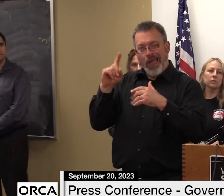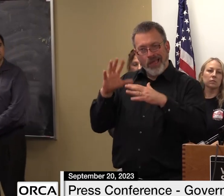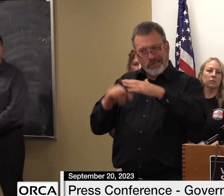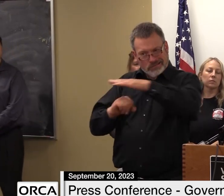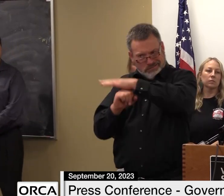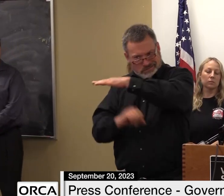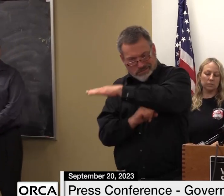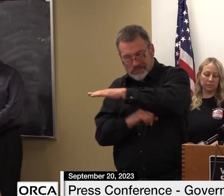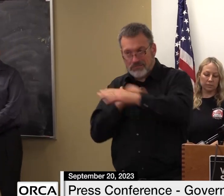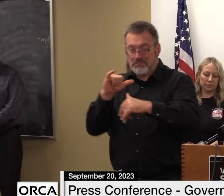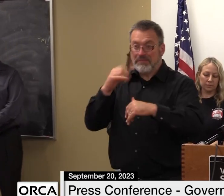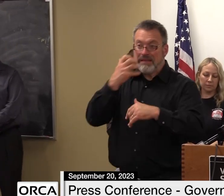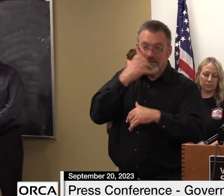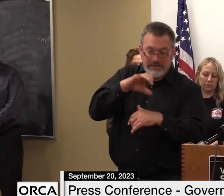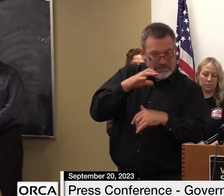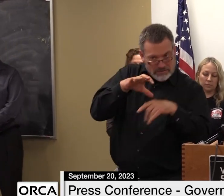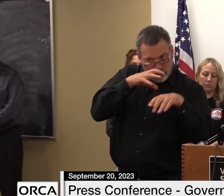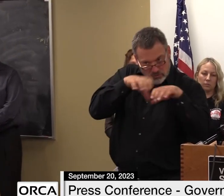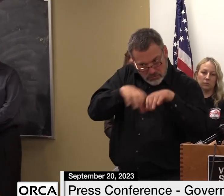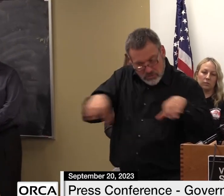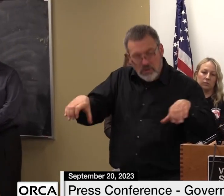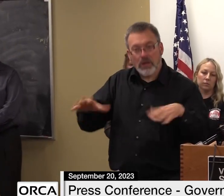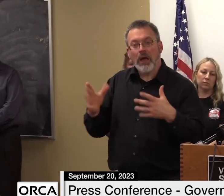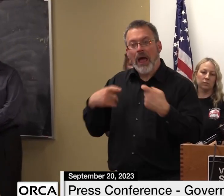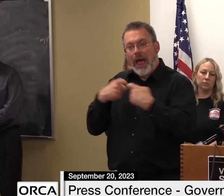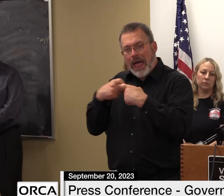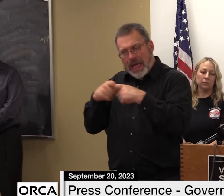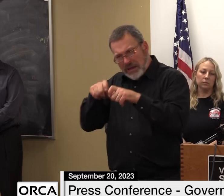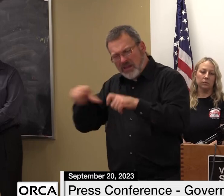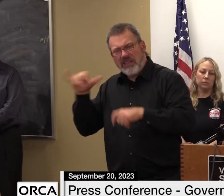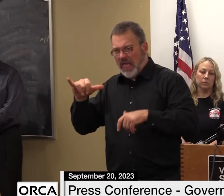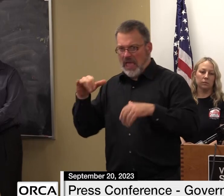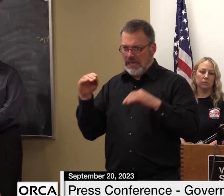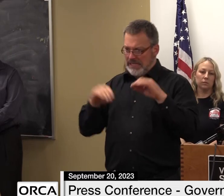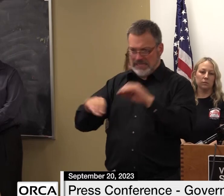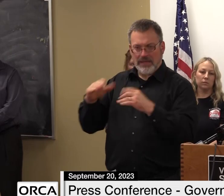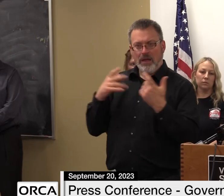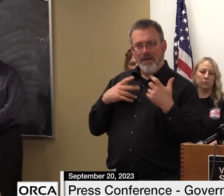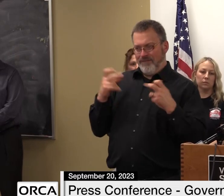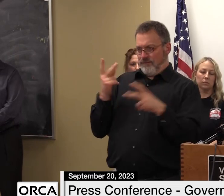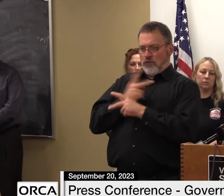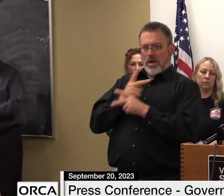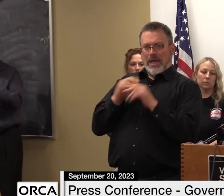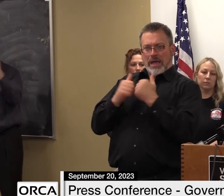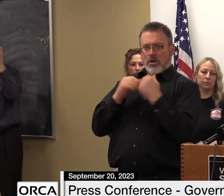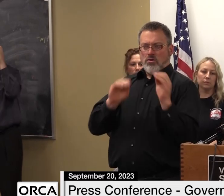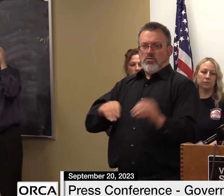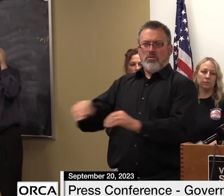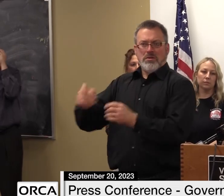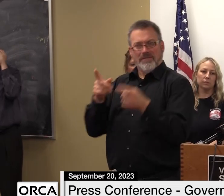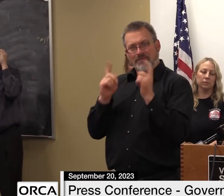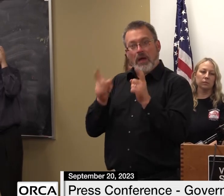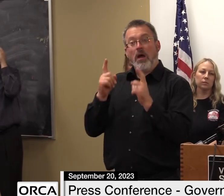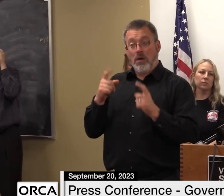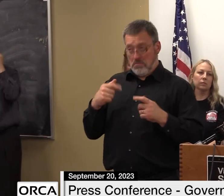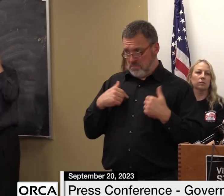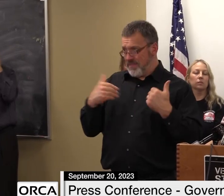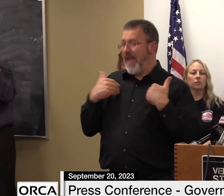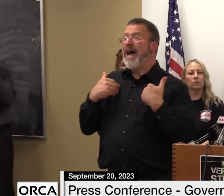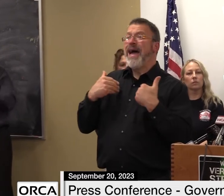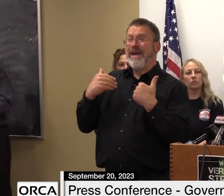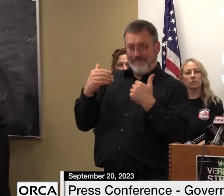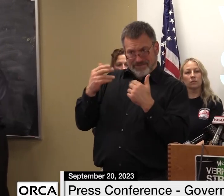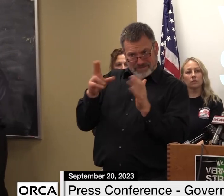it, how it would lay out the electrical systems, et cetera. So we have contractors right now